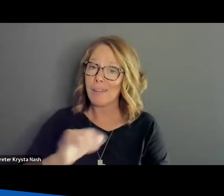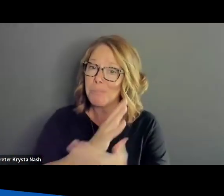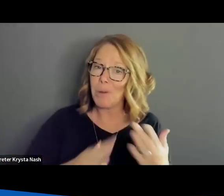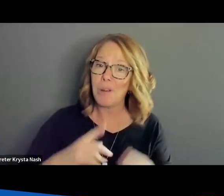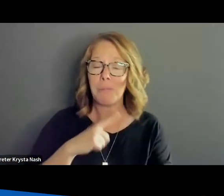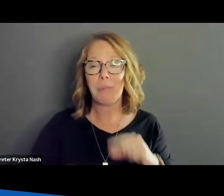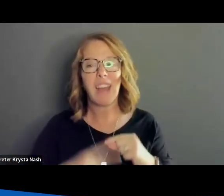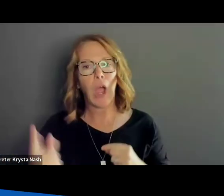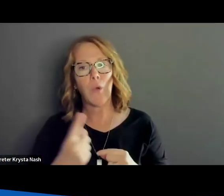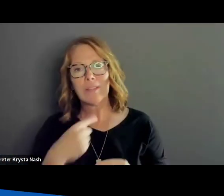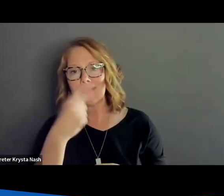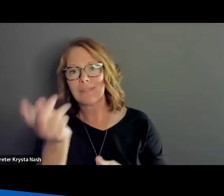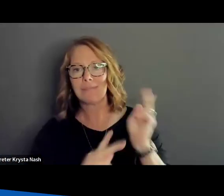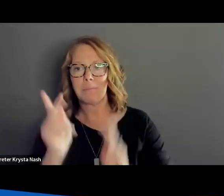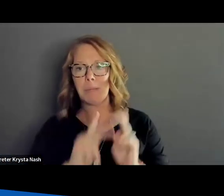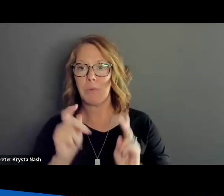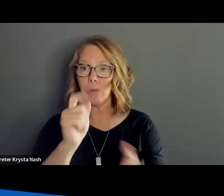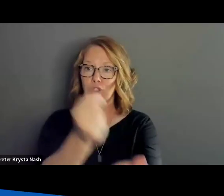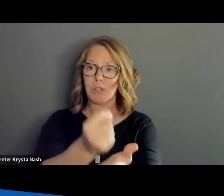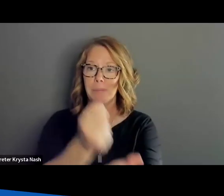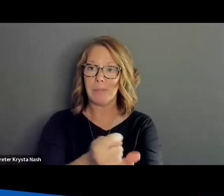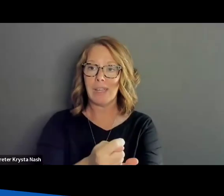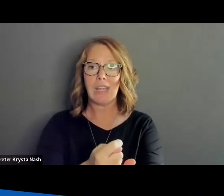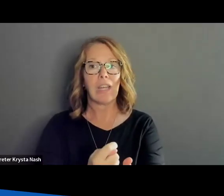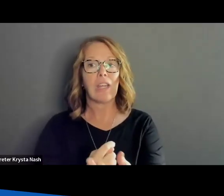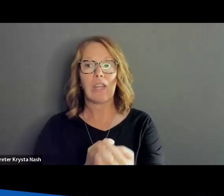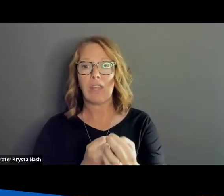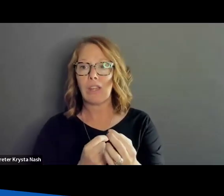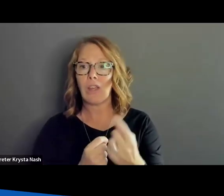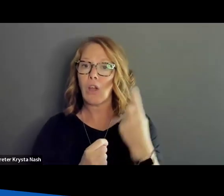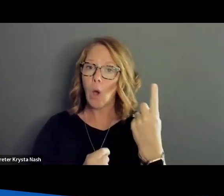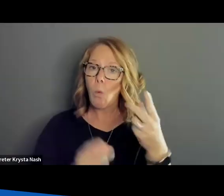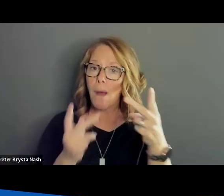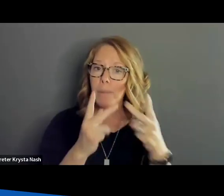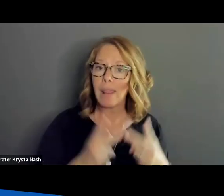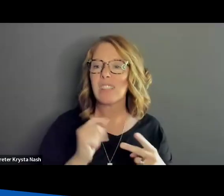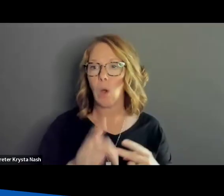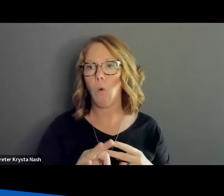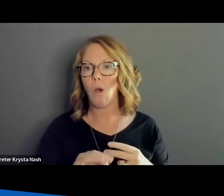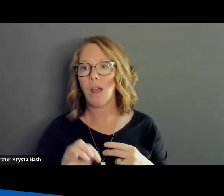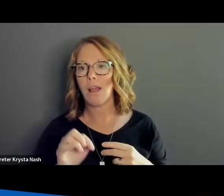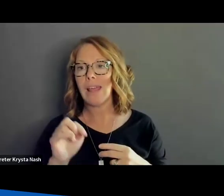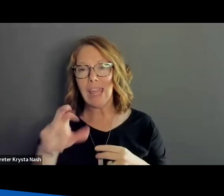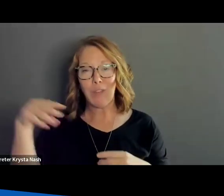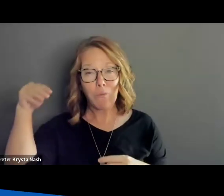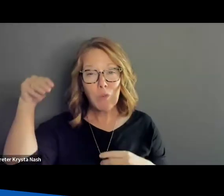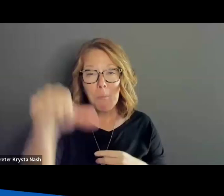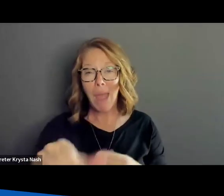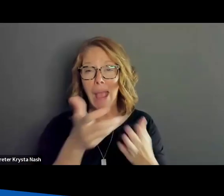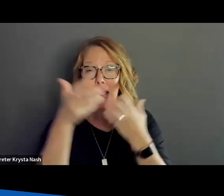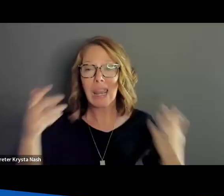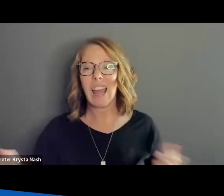tell people when they have treatments that you can only go one place to get it, or you have to go, and if you have to pay a lot of money to get